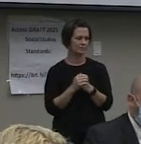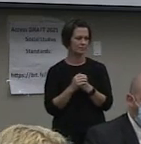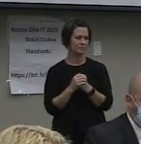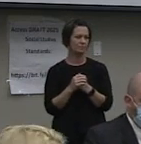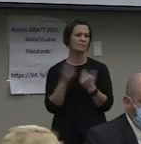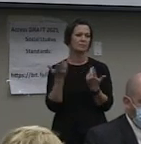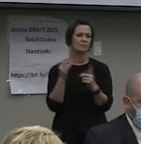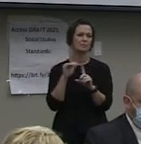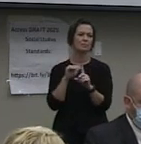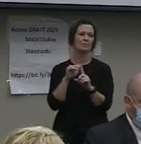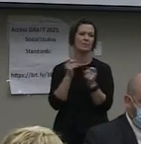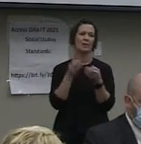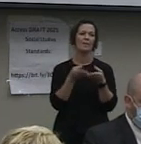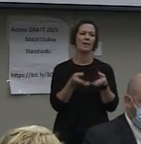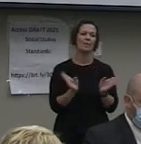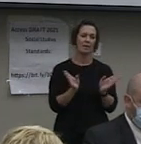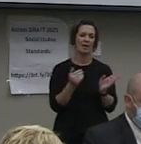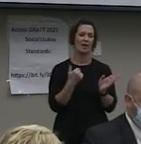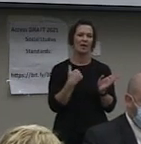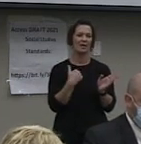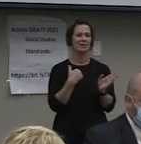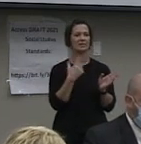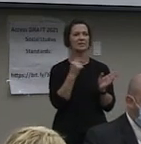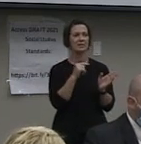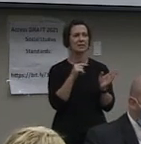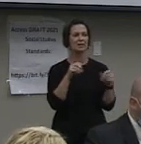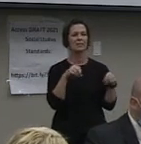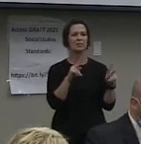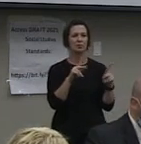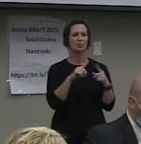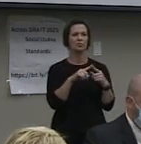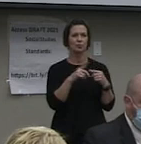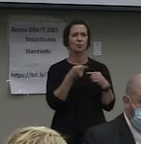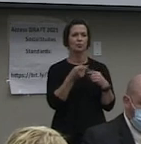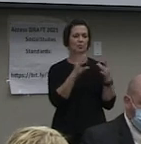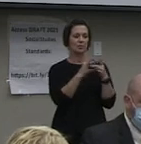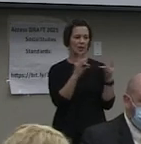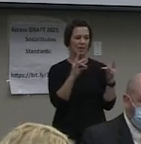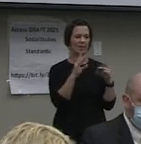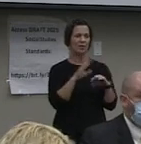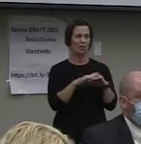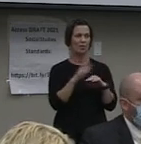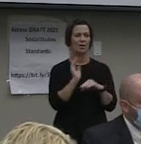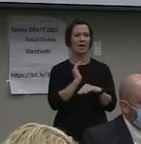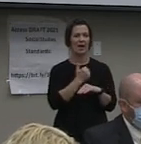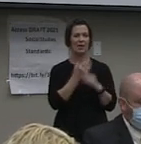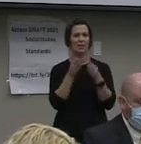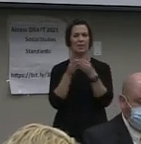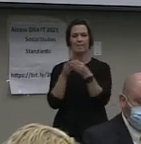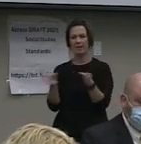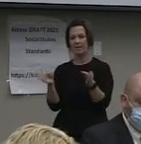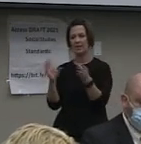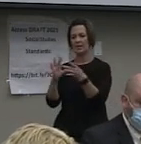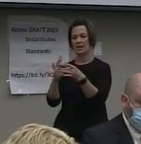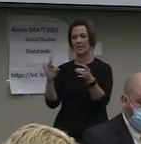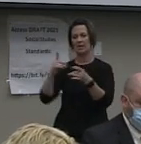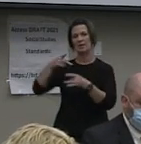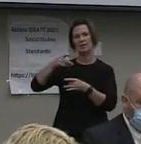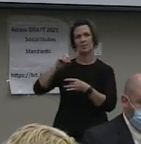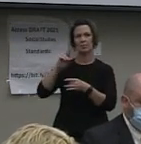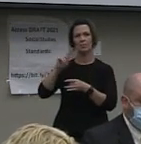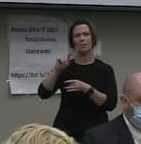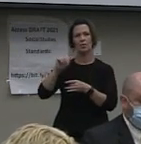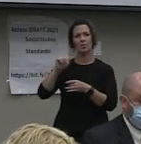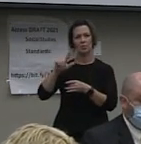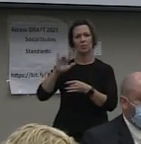As a reminder, the public has an opportunity to comment on each of the standards electronically via our public comment portal, which